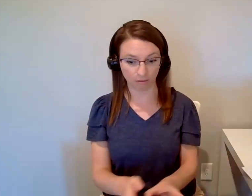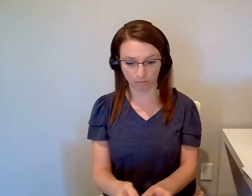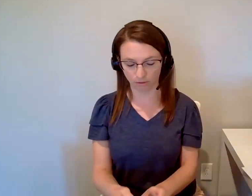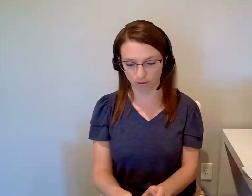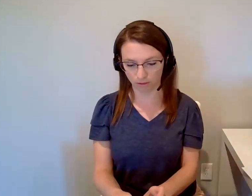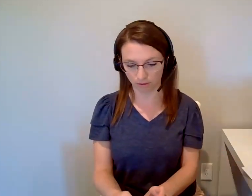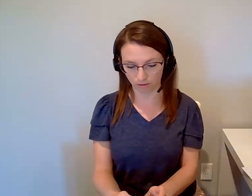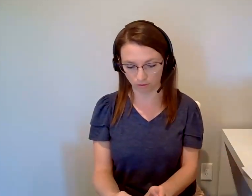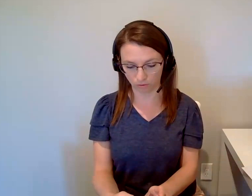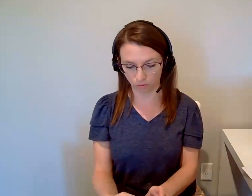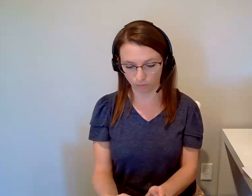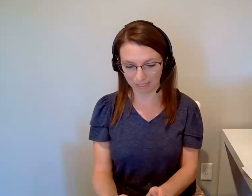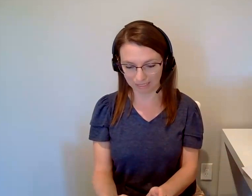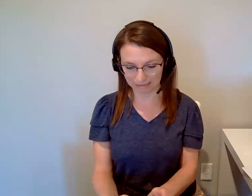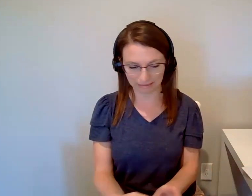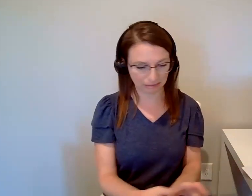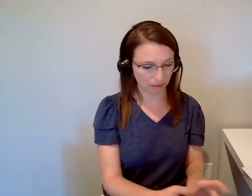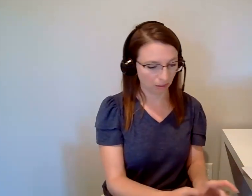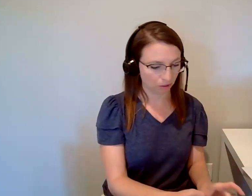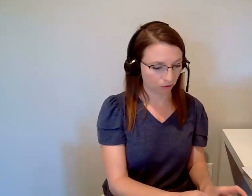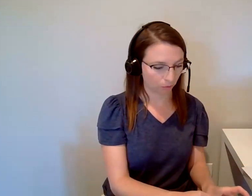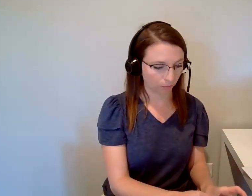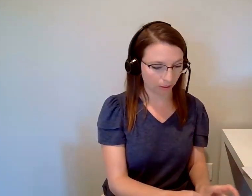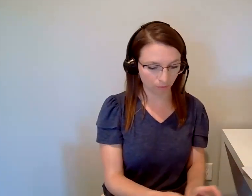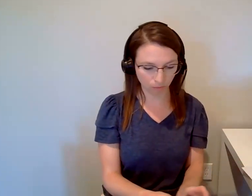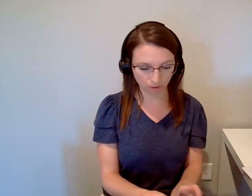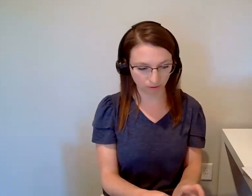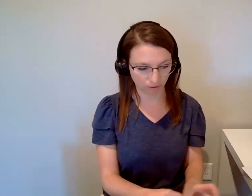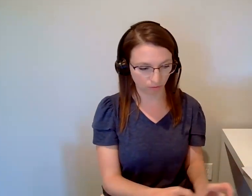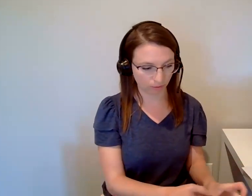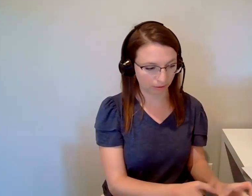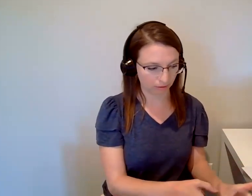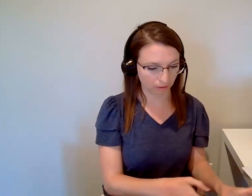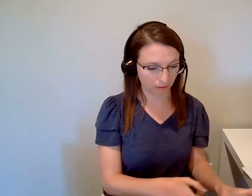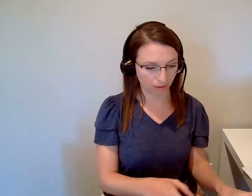time to practice. So what I want to do is